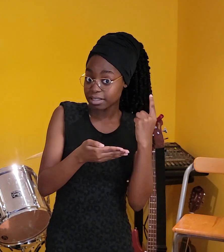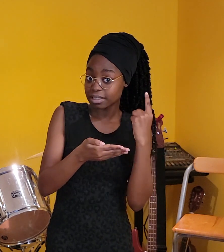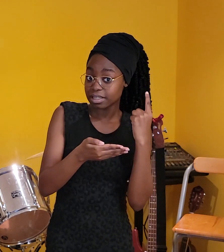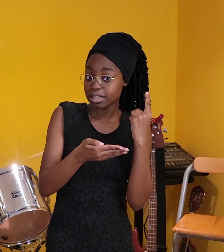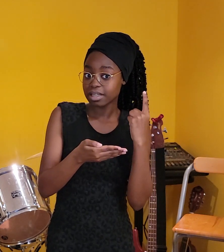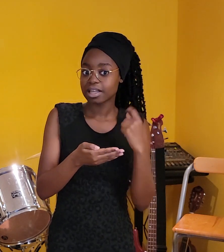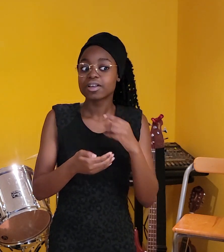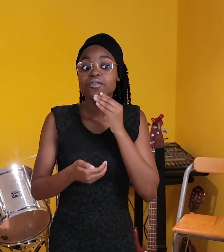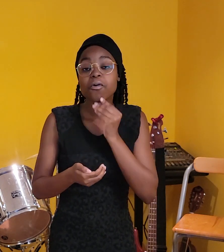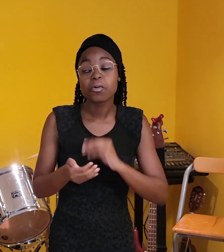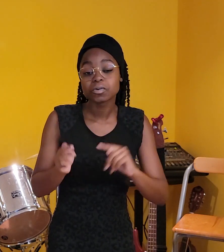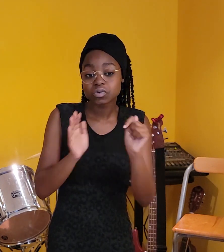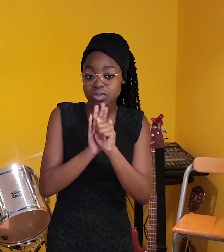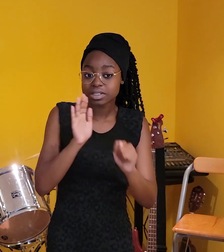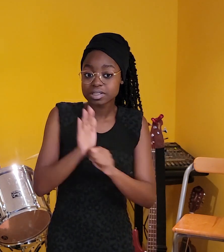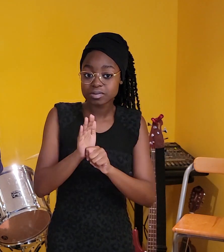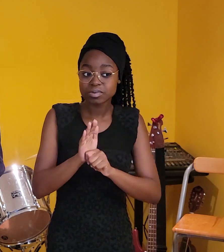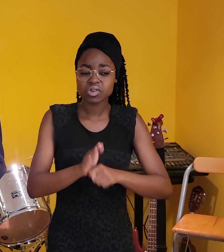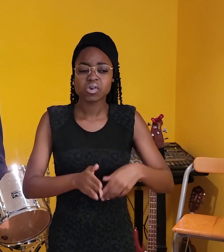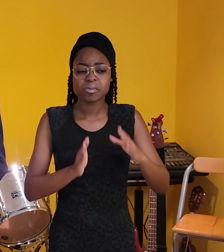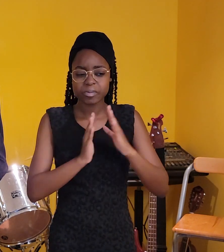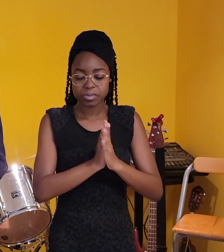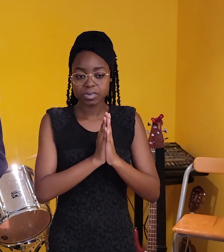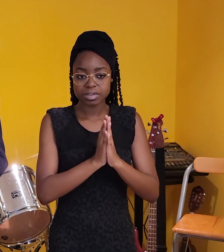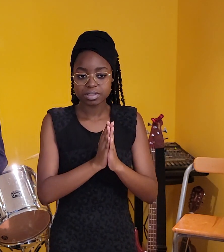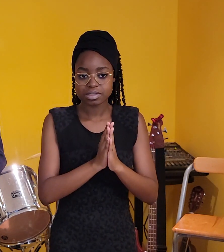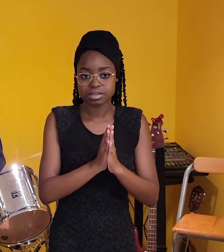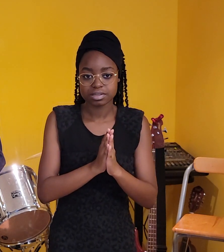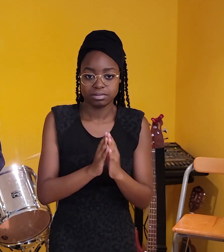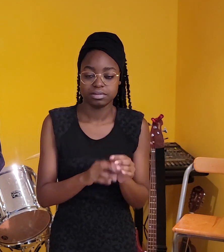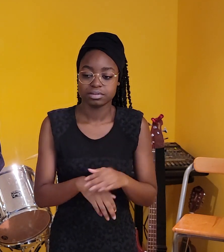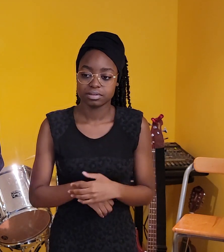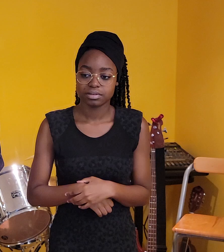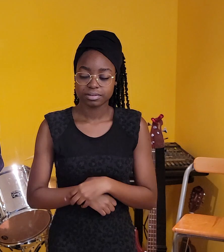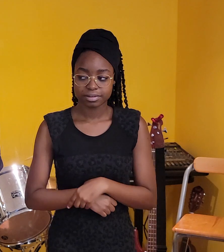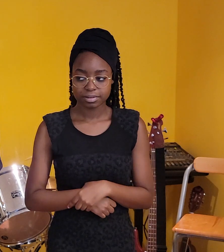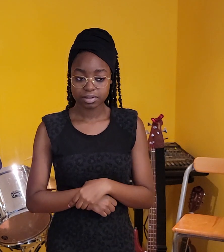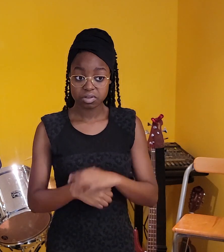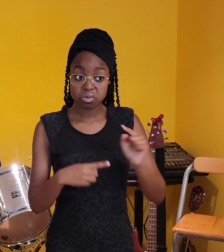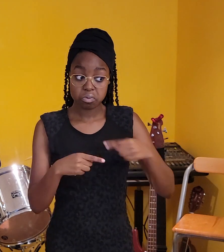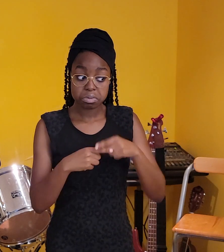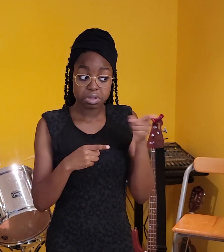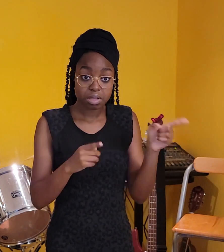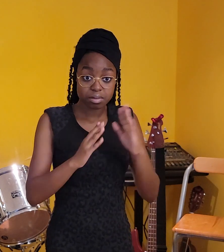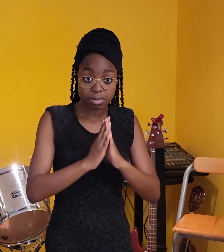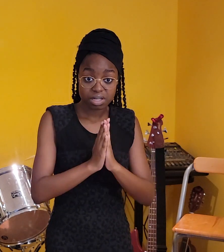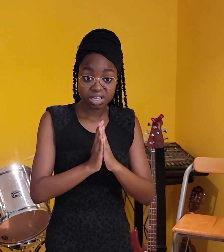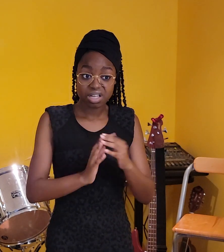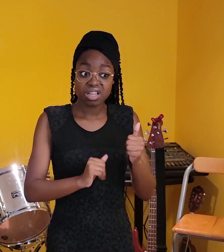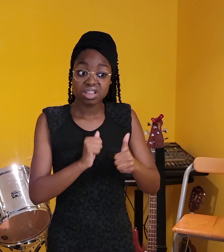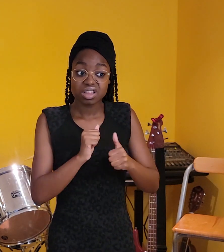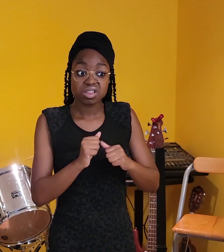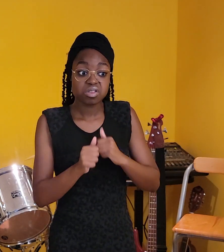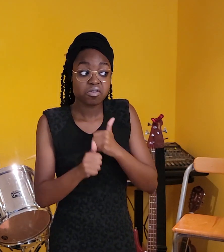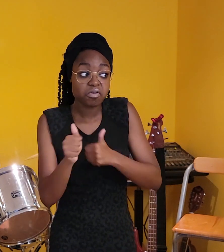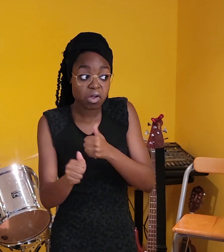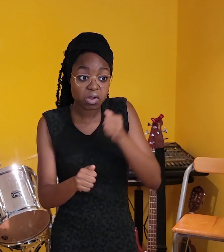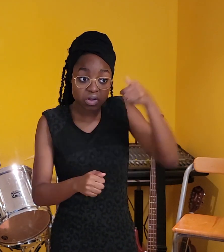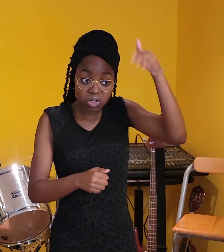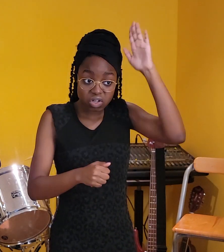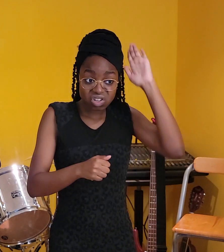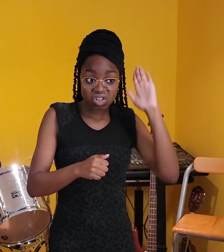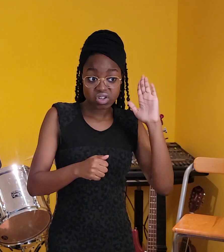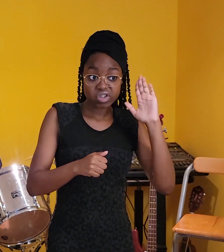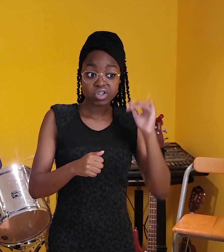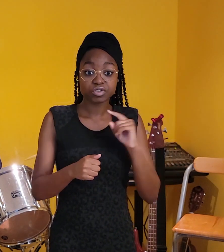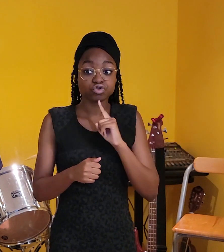the Old Testament people of Israel prayed. That's, you know, when they prayed, they followed God's original pattern